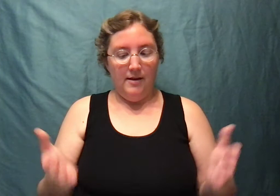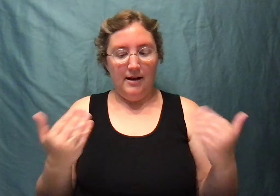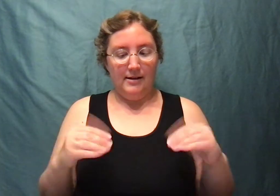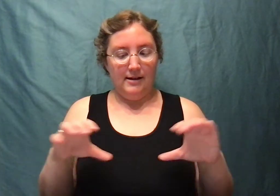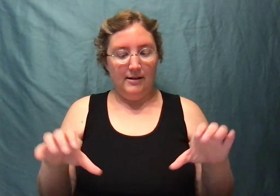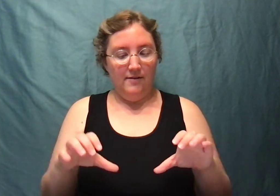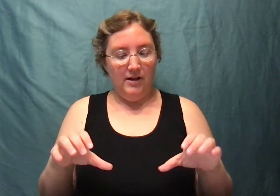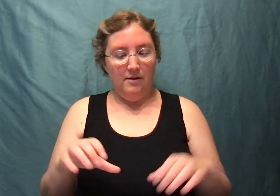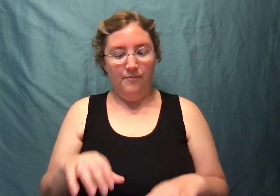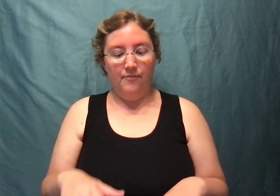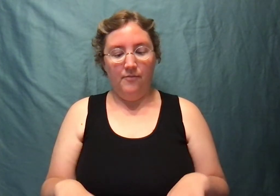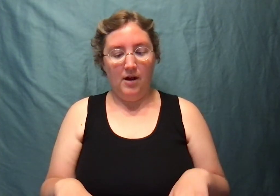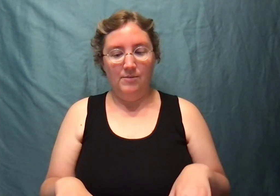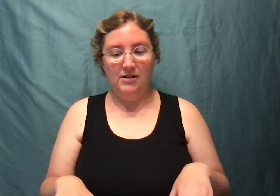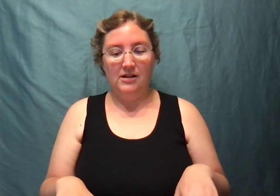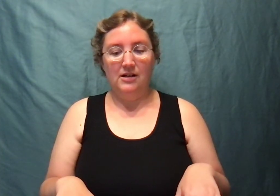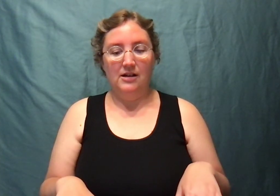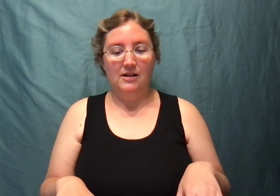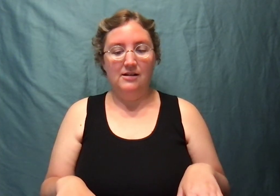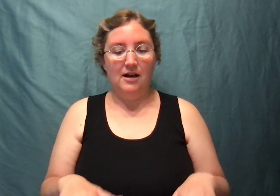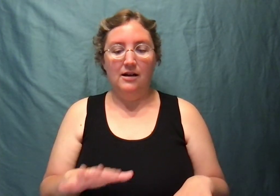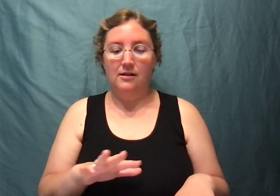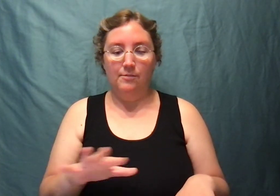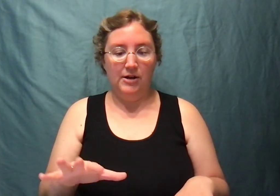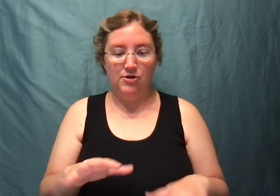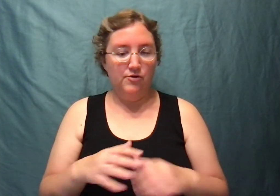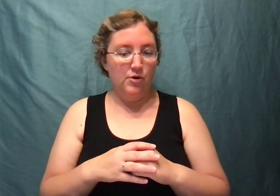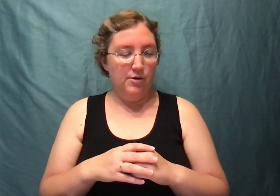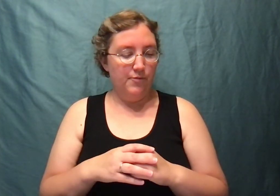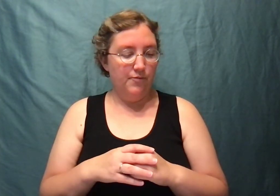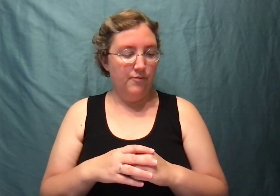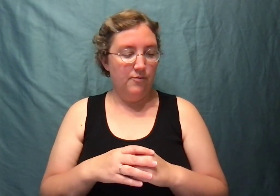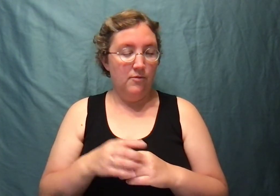next activity, I'm just going to, again, sign the pictures for you.